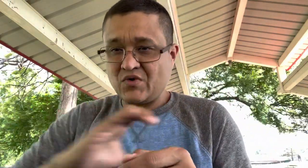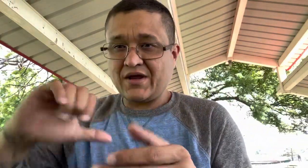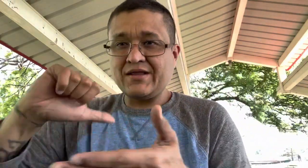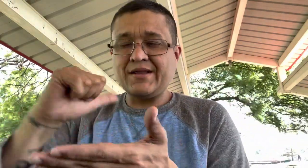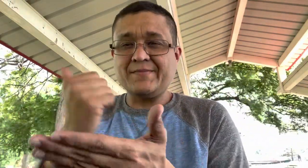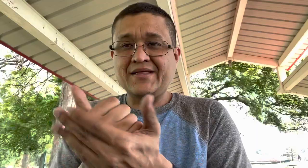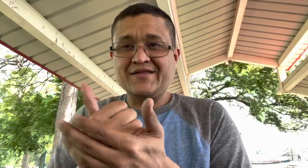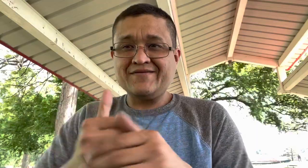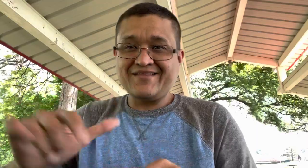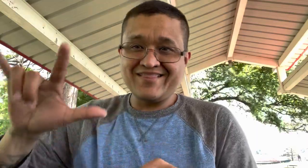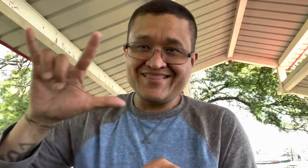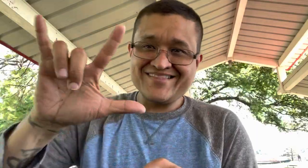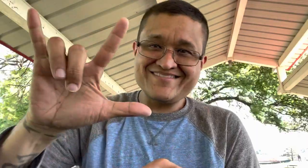we love the name of Jesus Christ love of Jesus we we